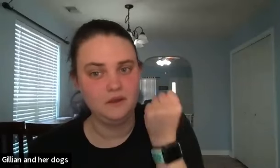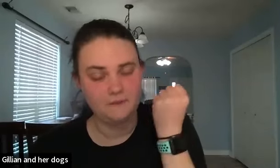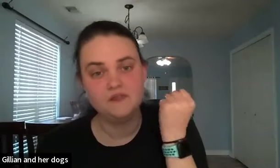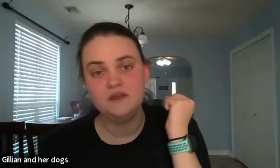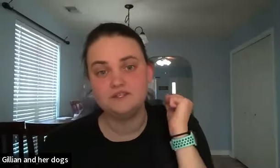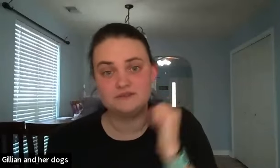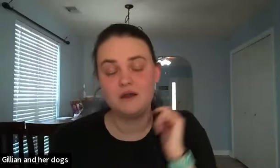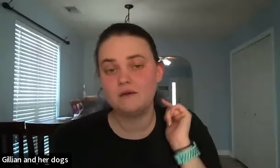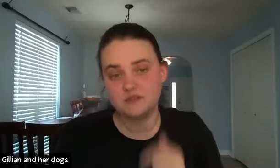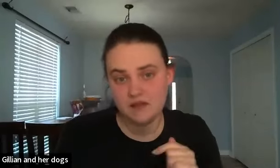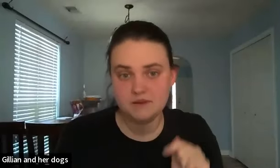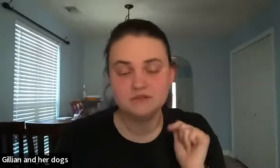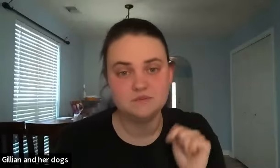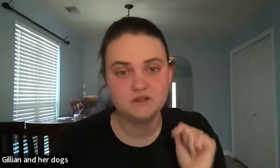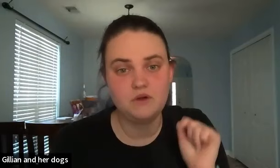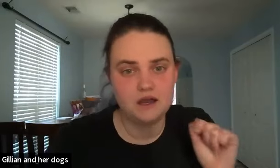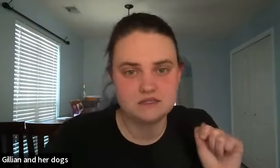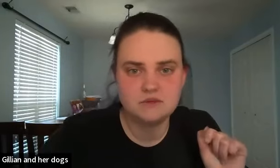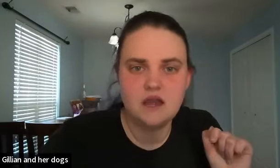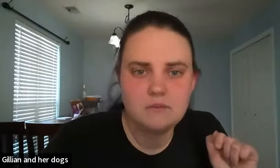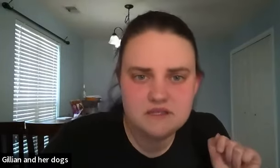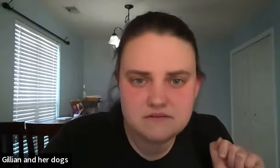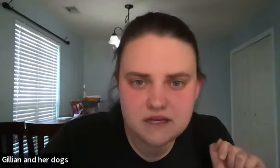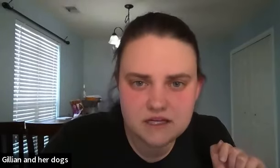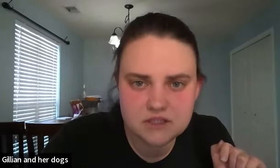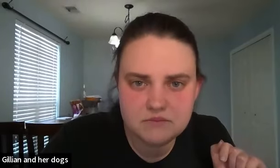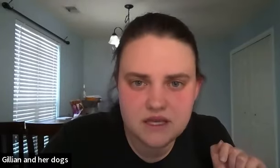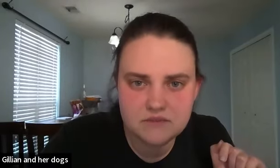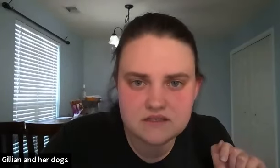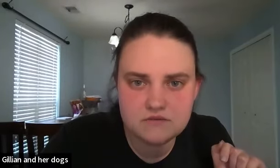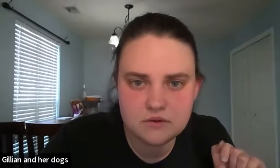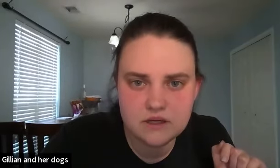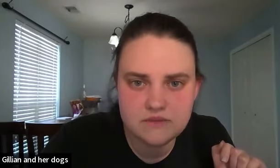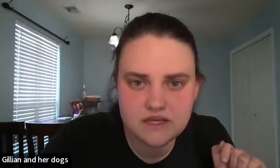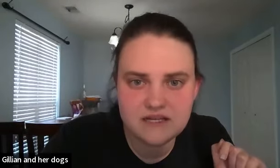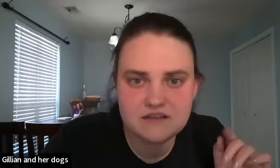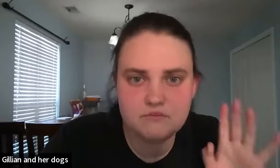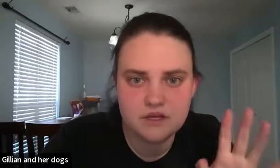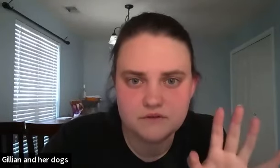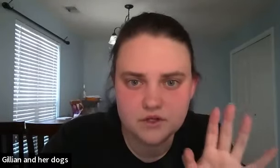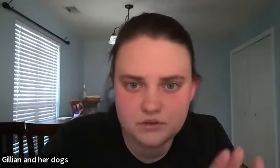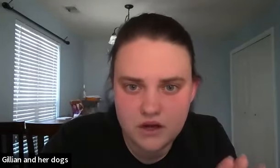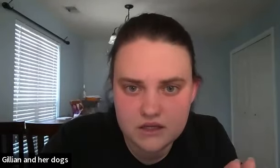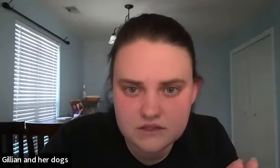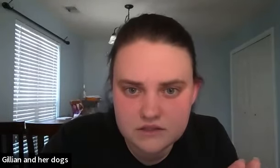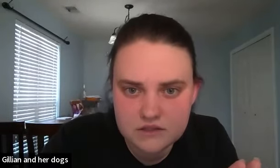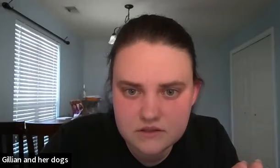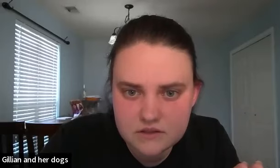Okay, so now a lot of people typically will ask me, I'm gonna see if I can actually pin myself real quick, make myself bigger for you guys.